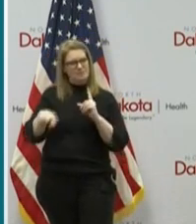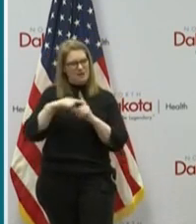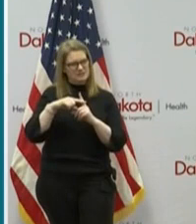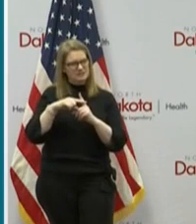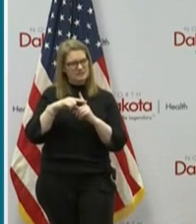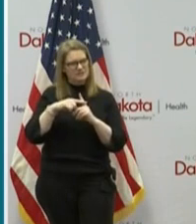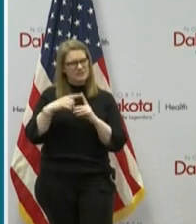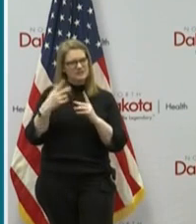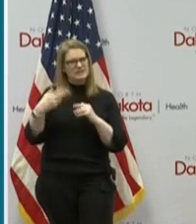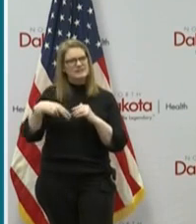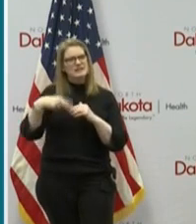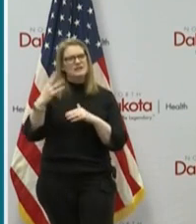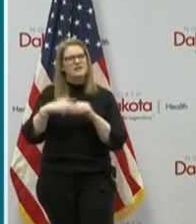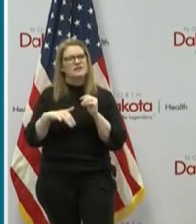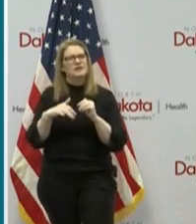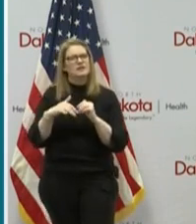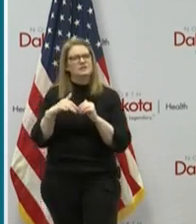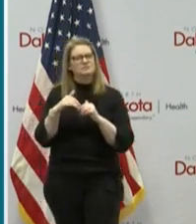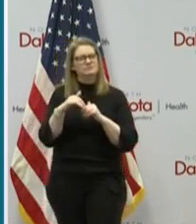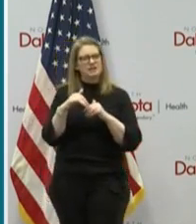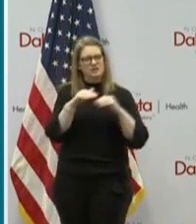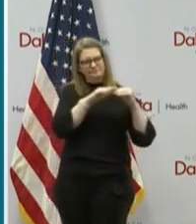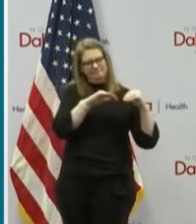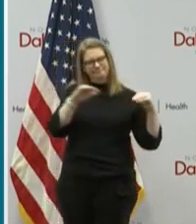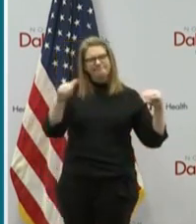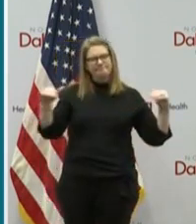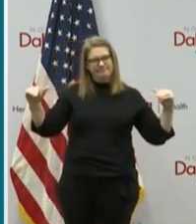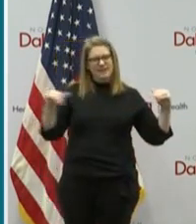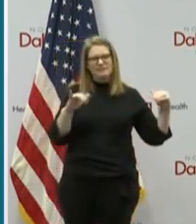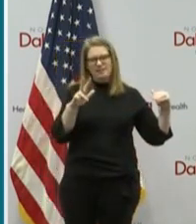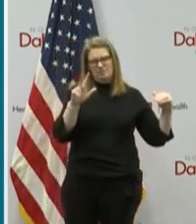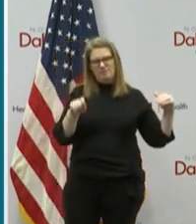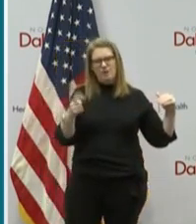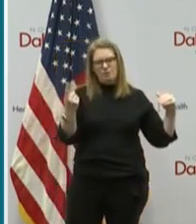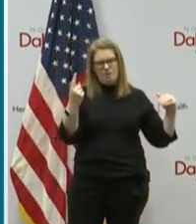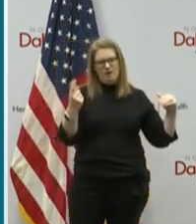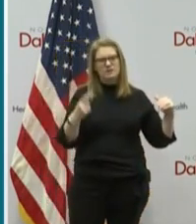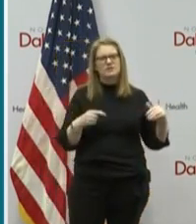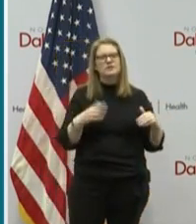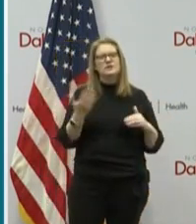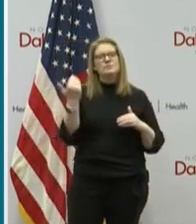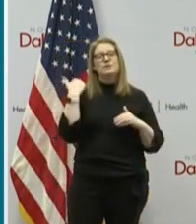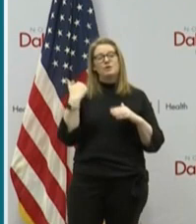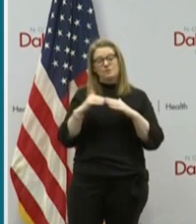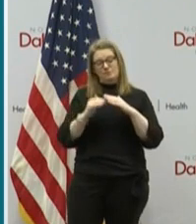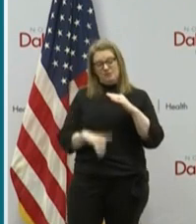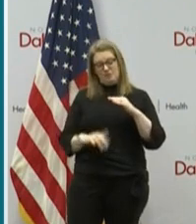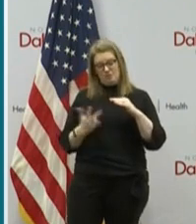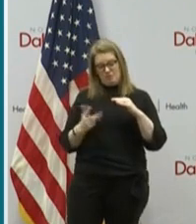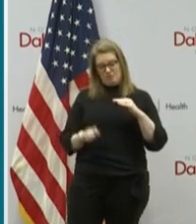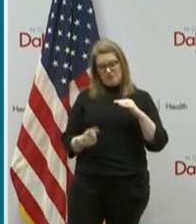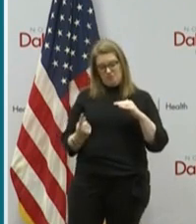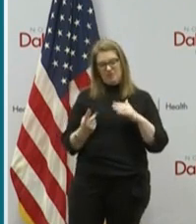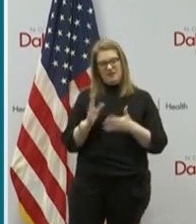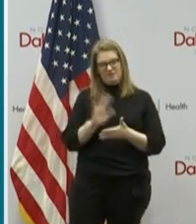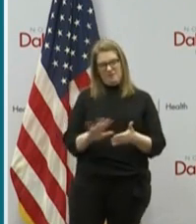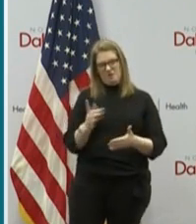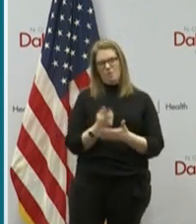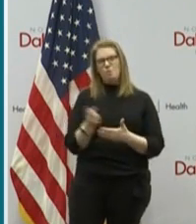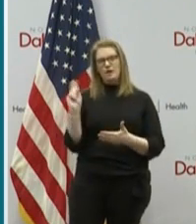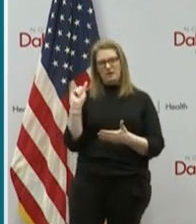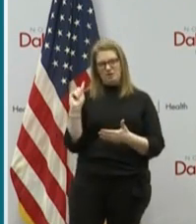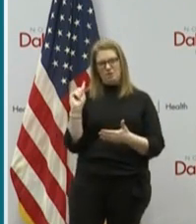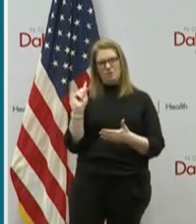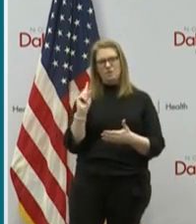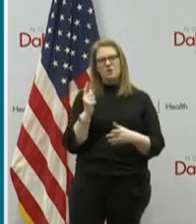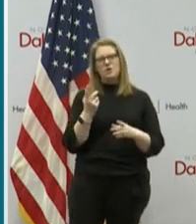than our run rate of 3.1. But I also want to mention that before, when we've been below 3.1, like we were a week ago, we were doing what